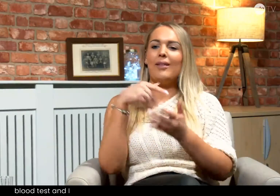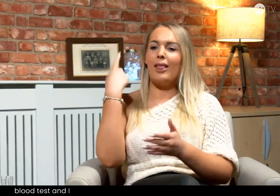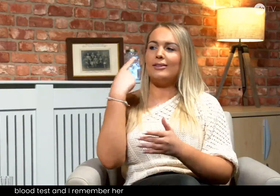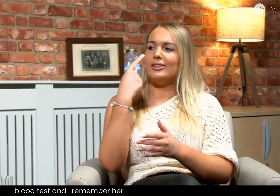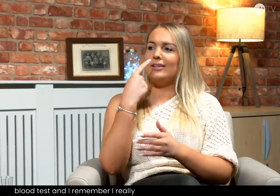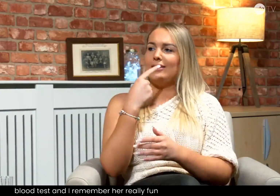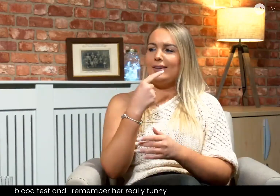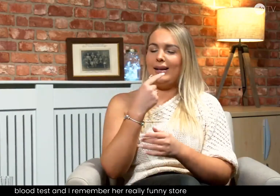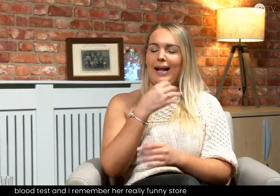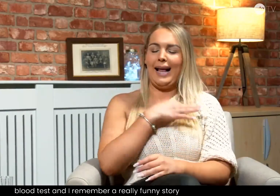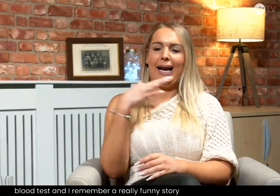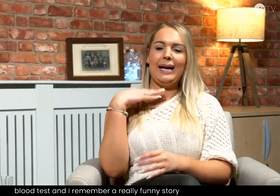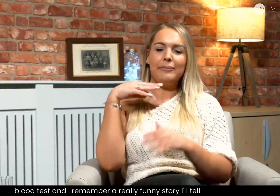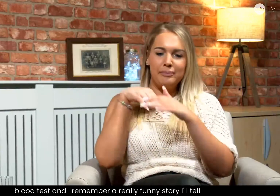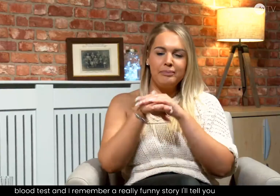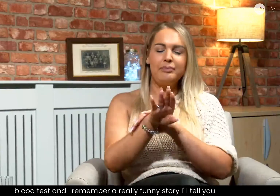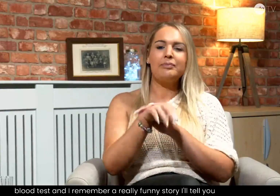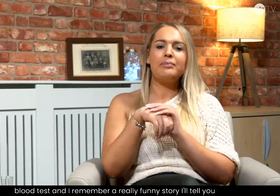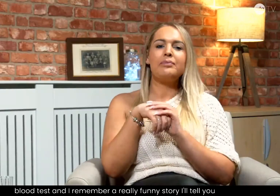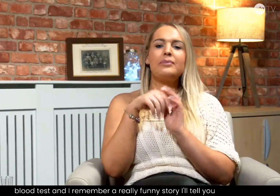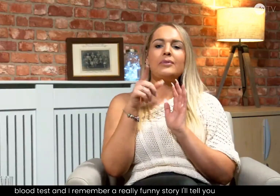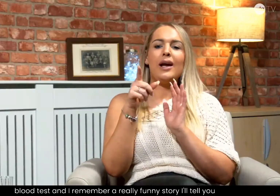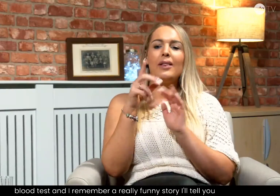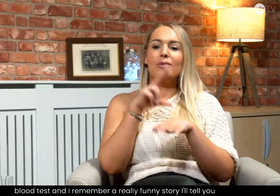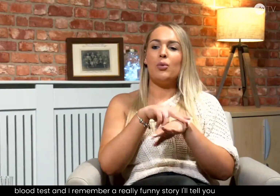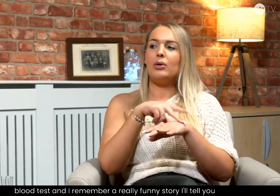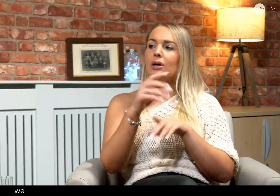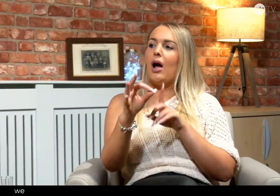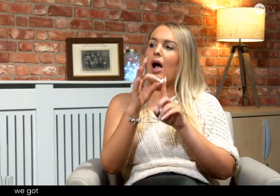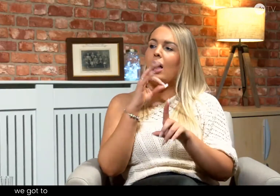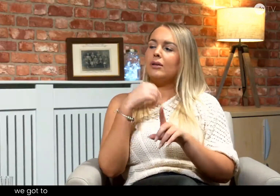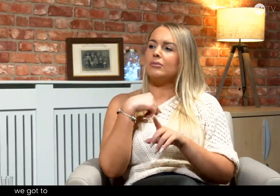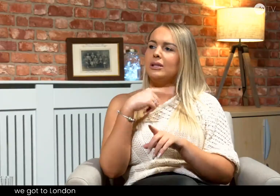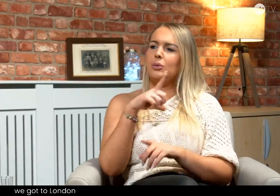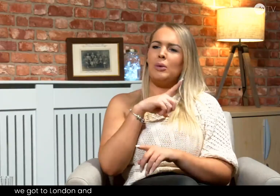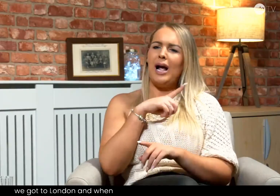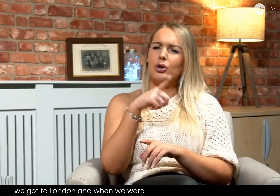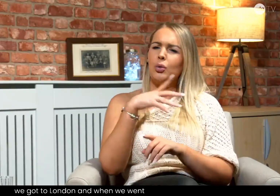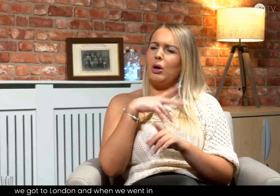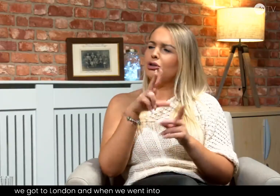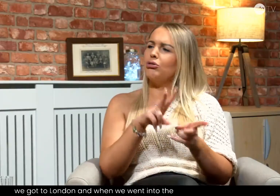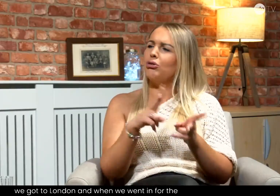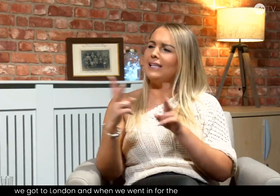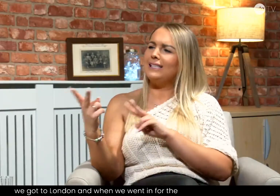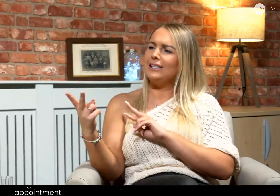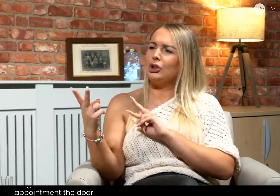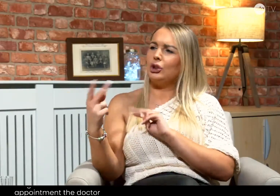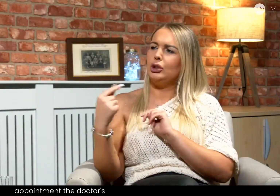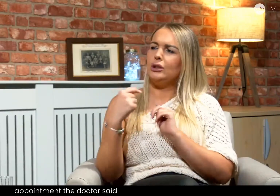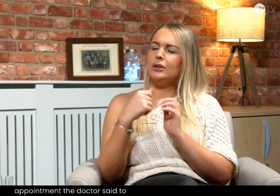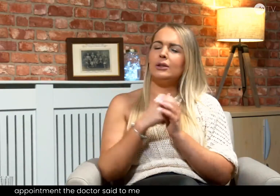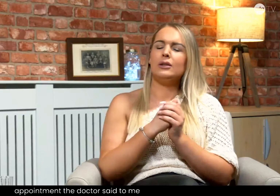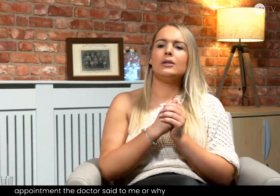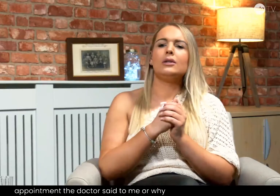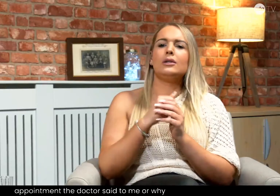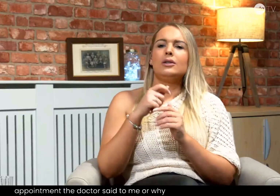you. We got to London, and when we went in for the appointment, the doctor said to me, oh, why are you